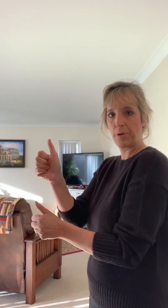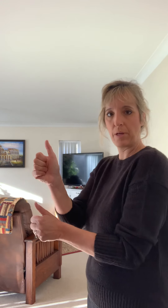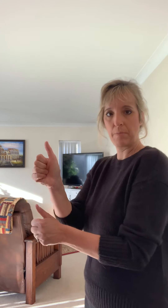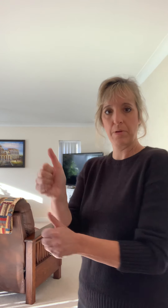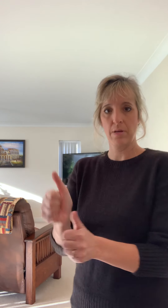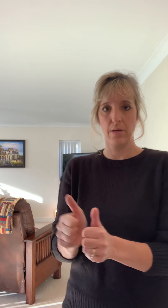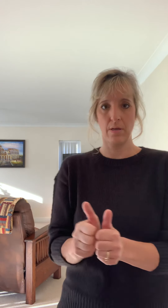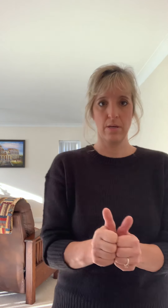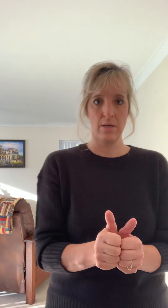Supreme,